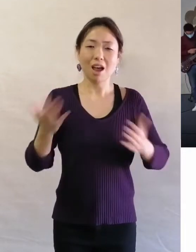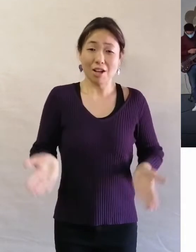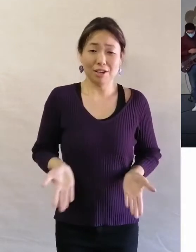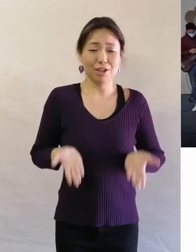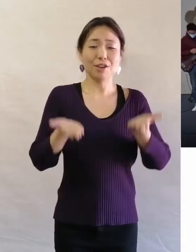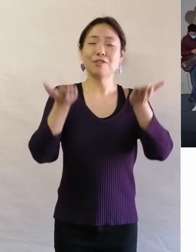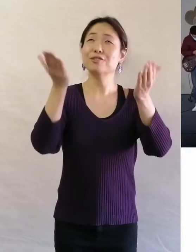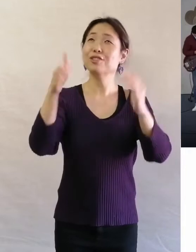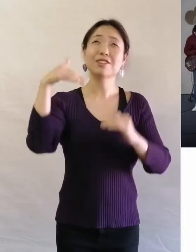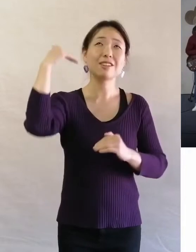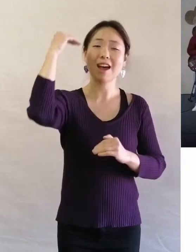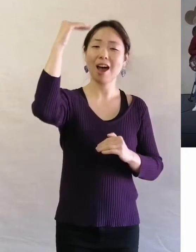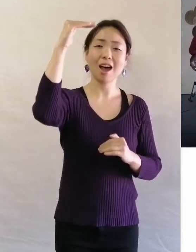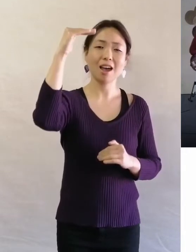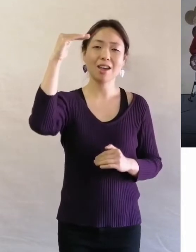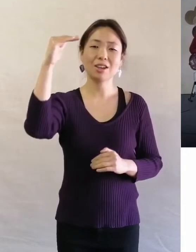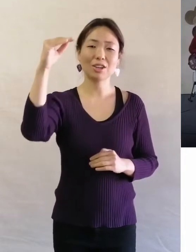Jesus lifted